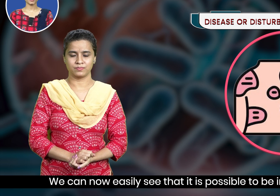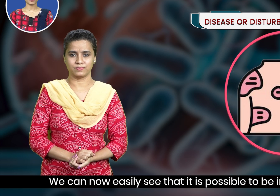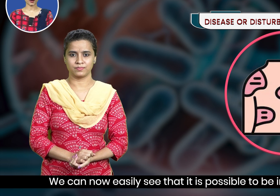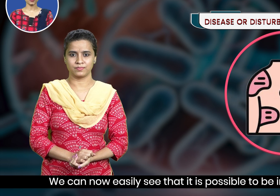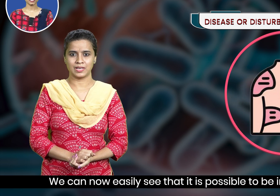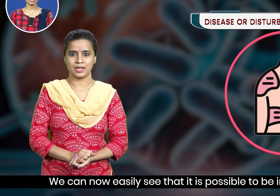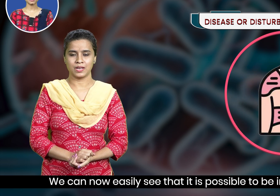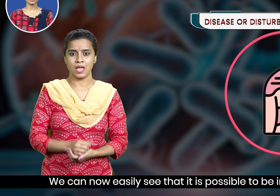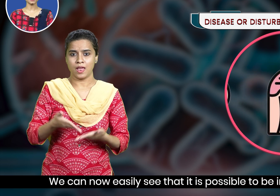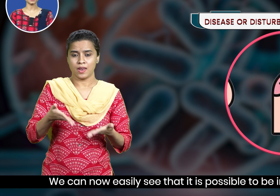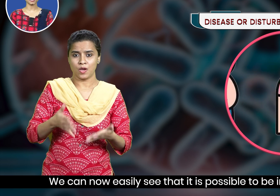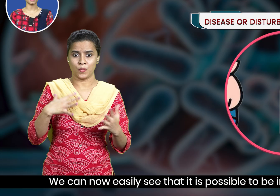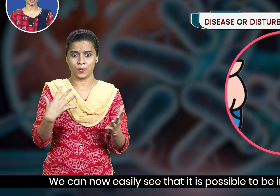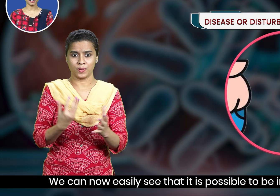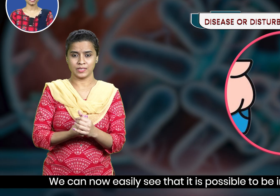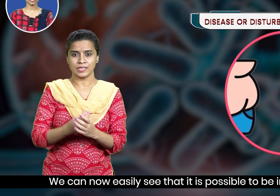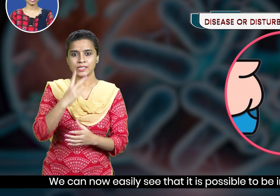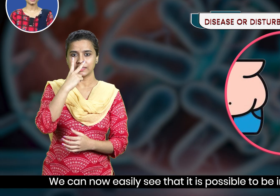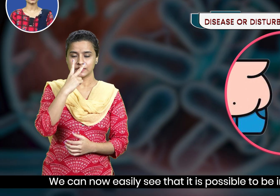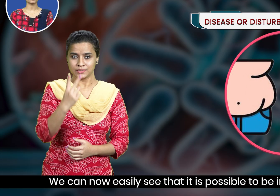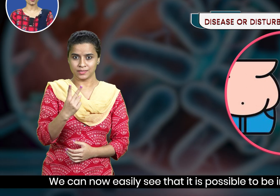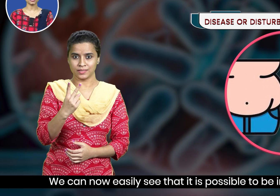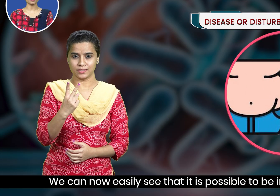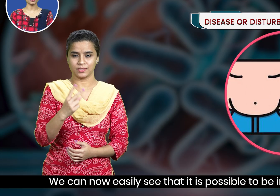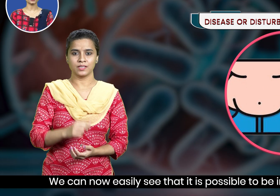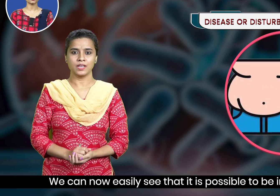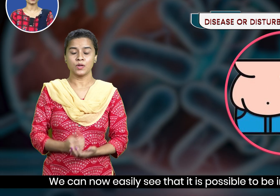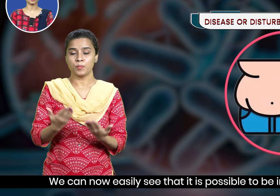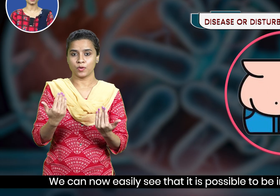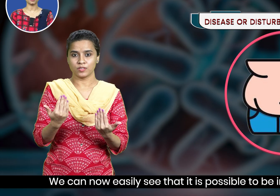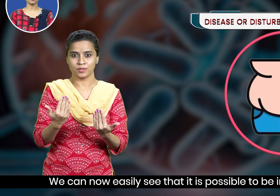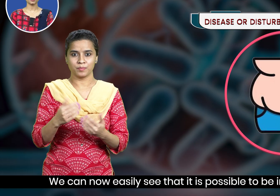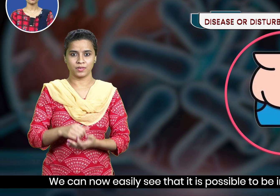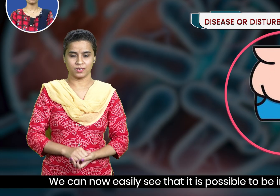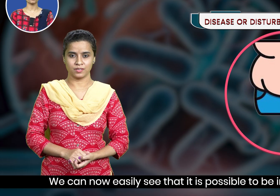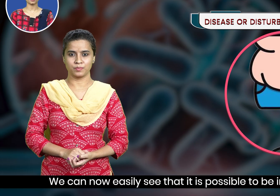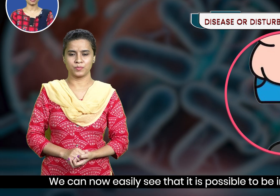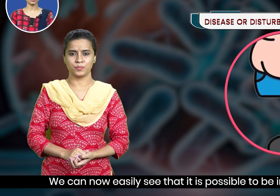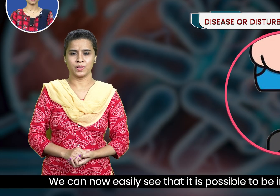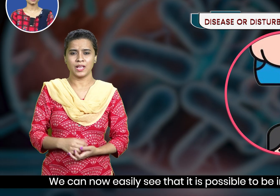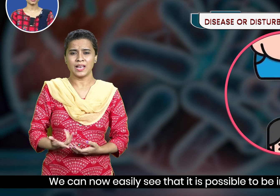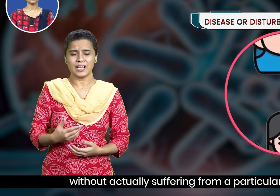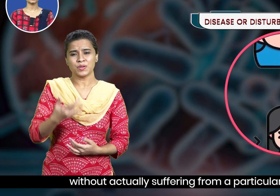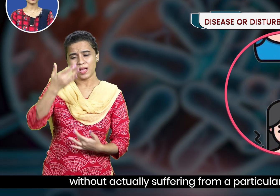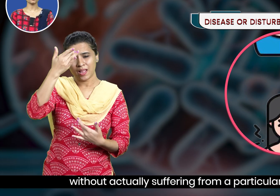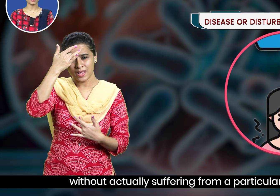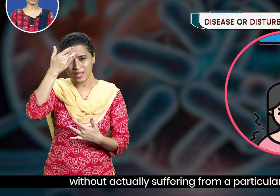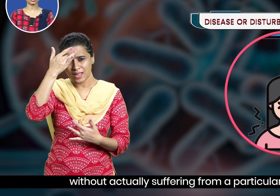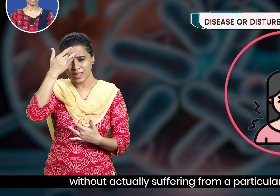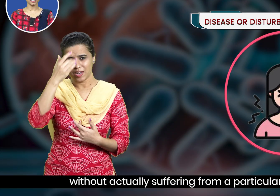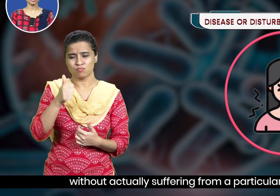We can now easily see that it is possible to be in poor health